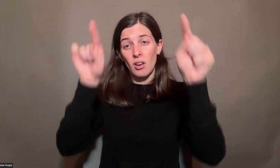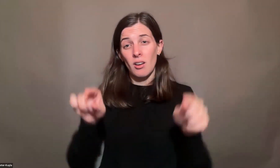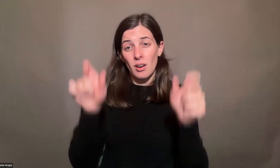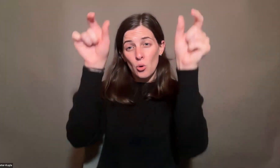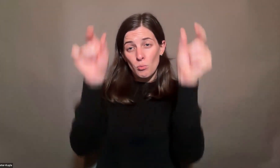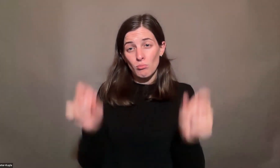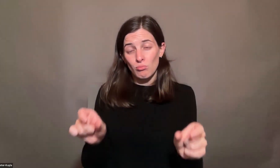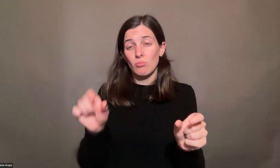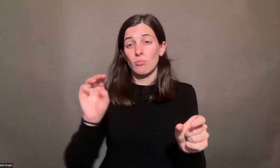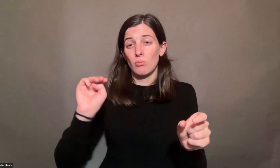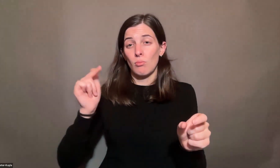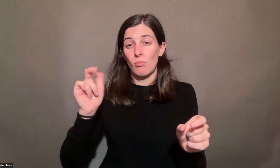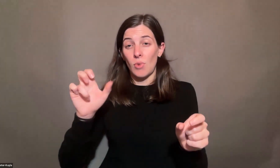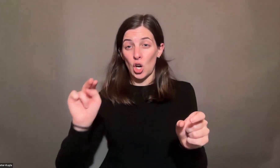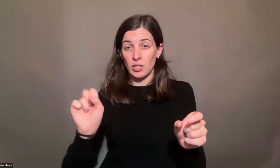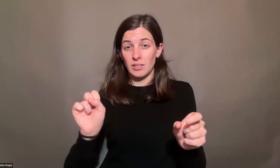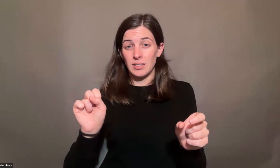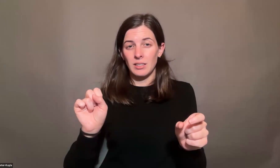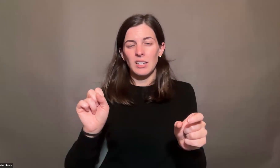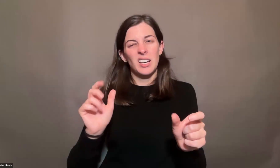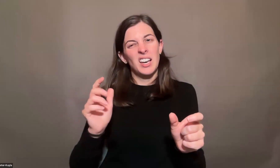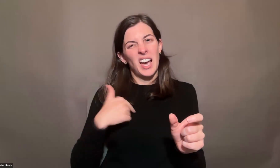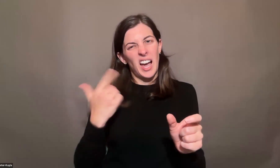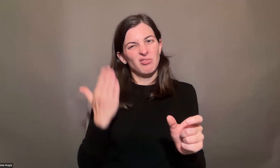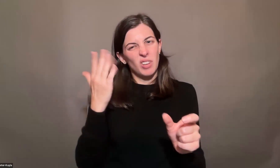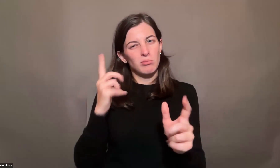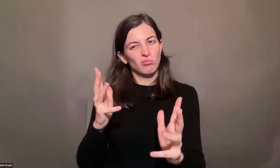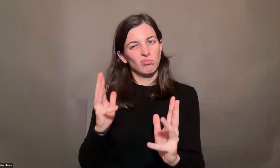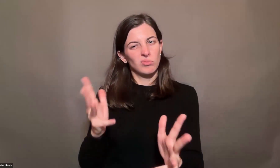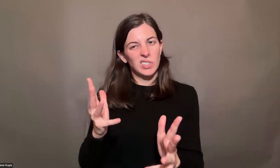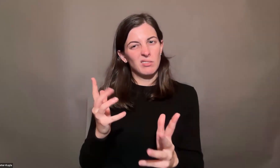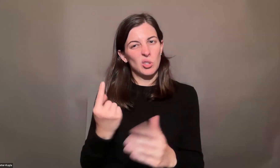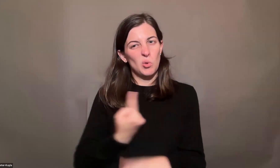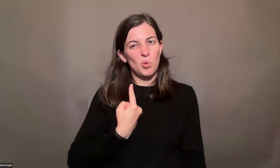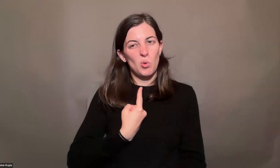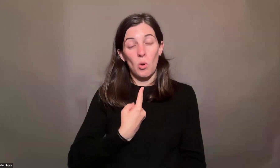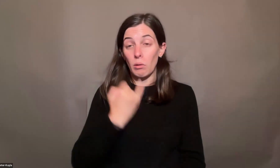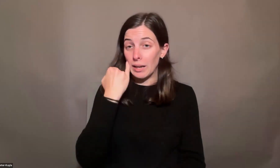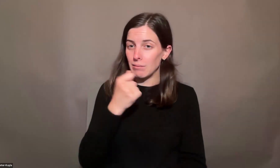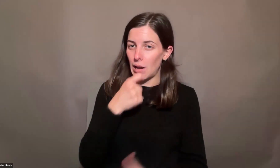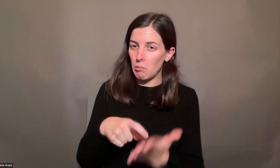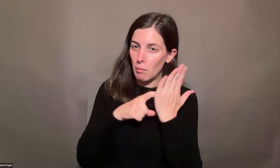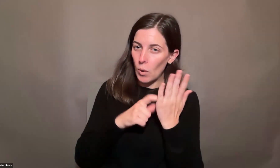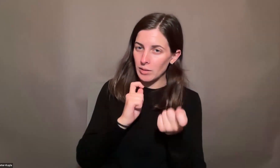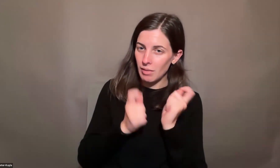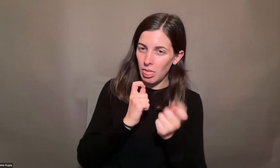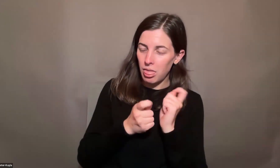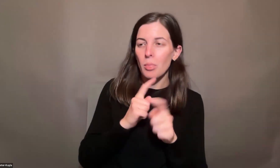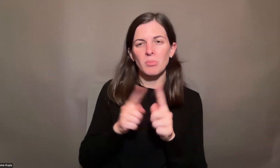have to touch them, then I'd kind of steer people away from playing with your margins. One of the reasons why